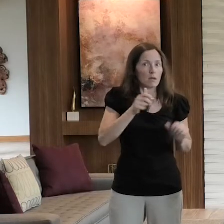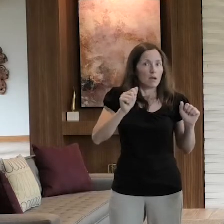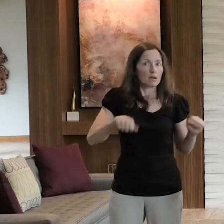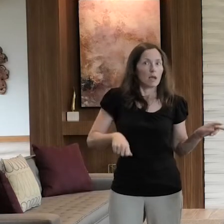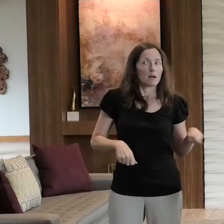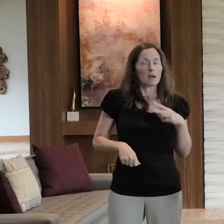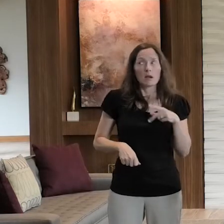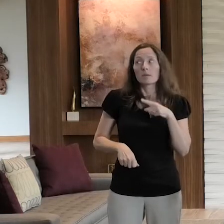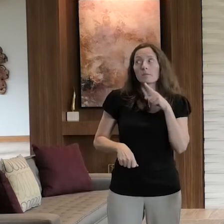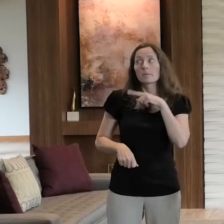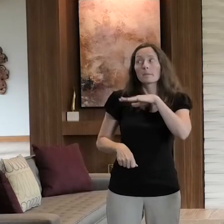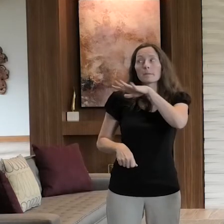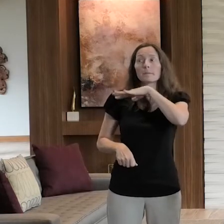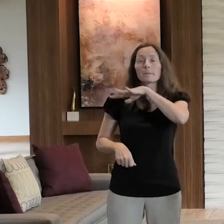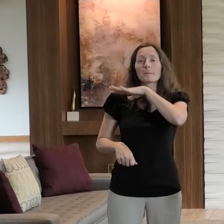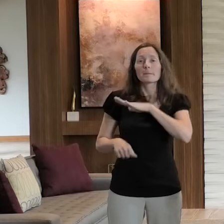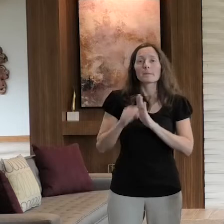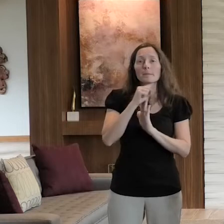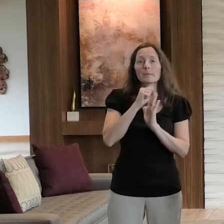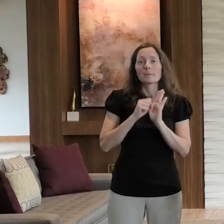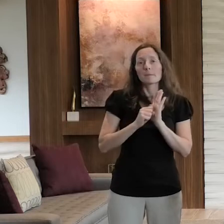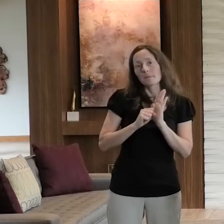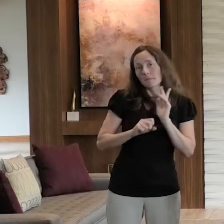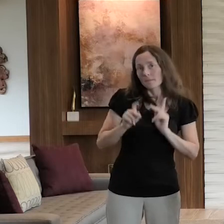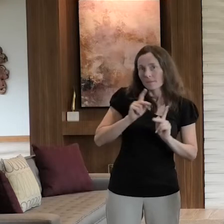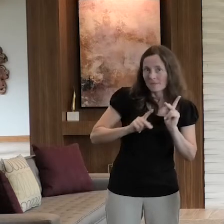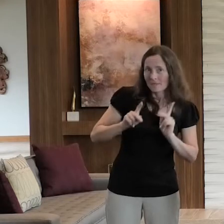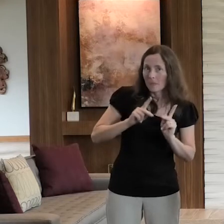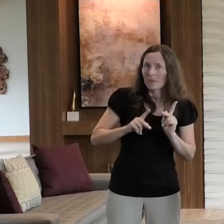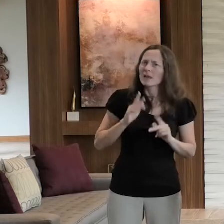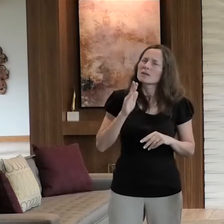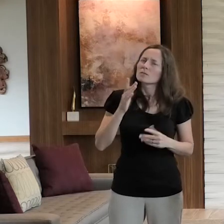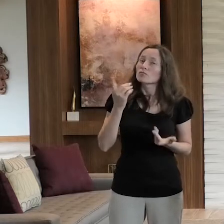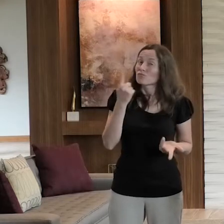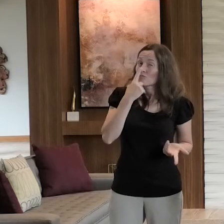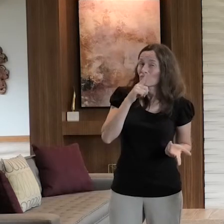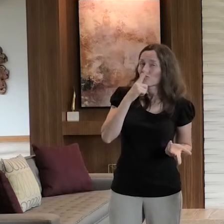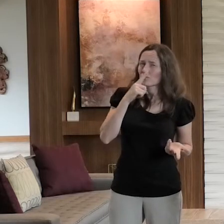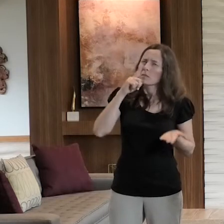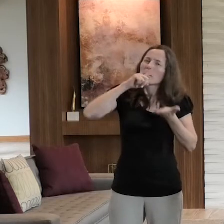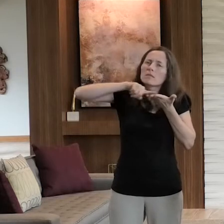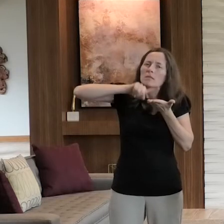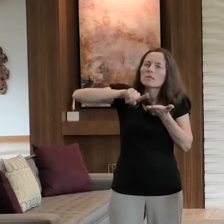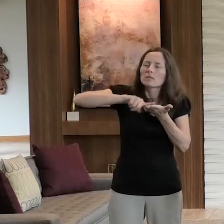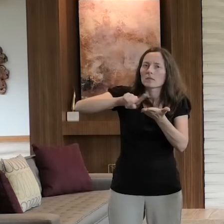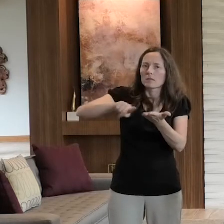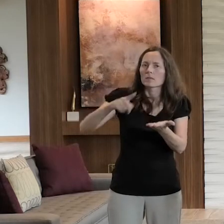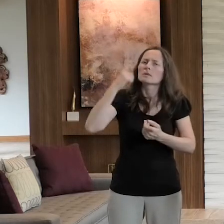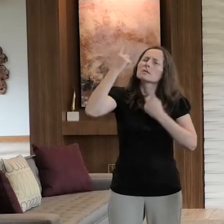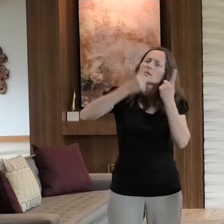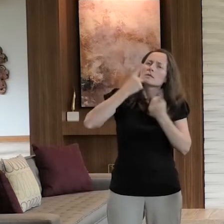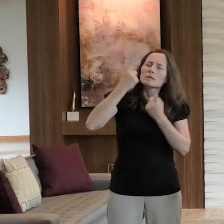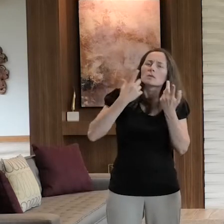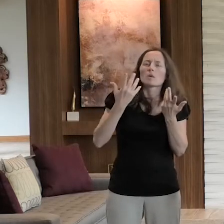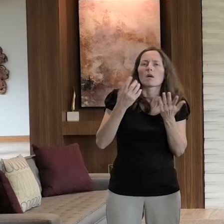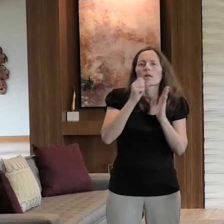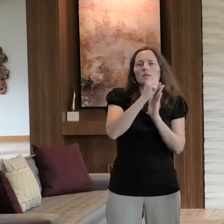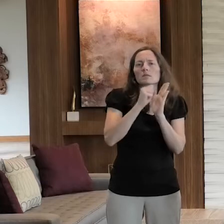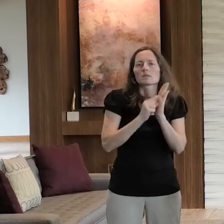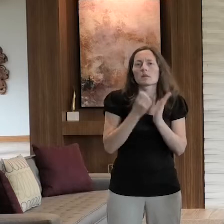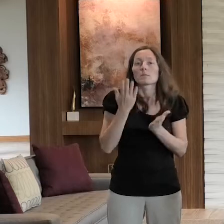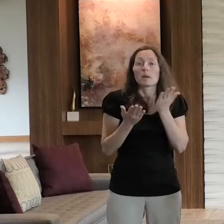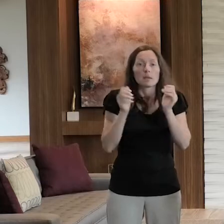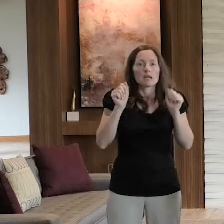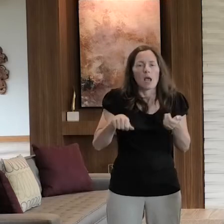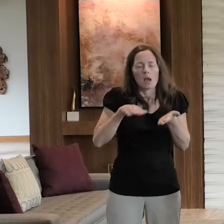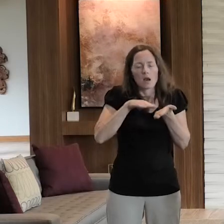of the room and say, would you please look into this? Would you look at what the state, what we might be able to